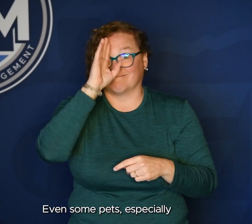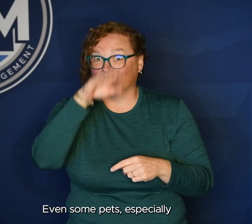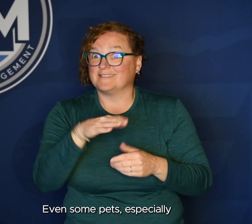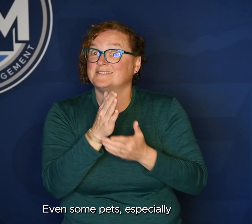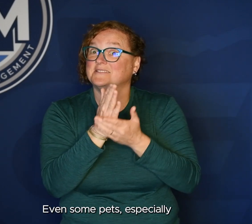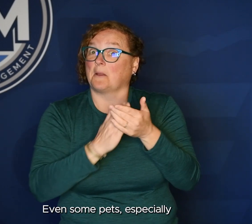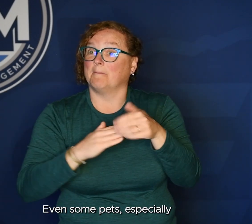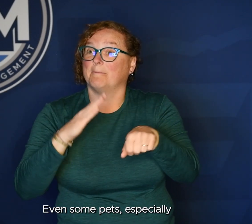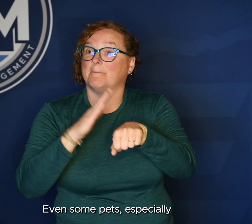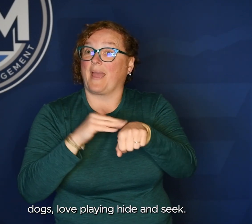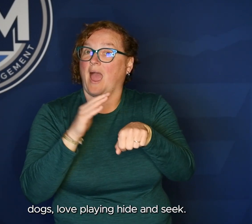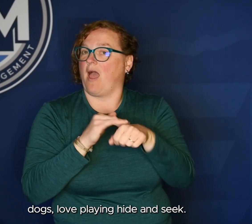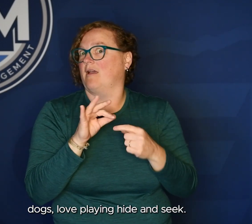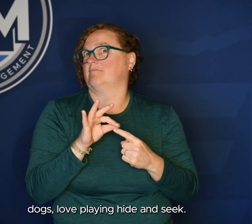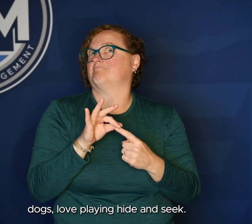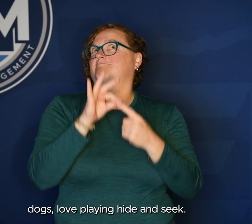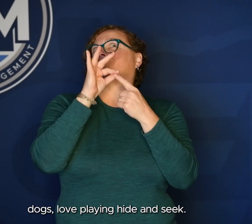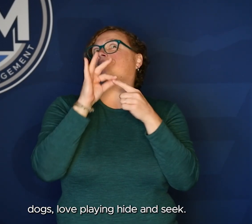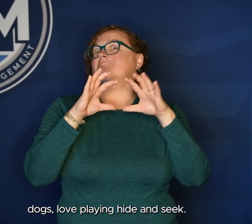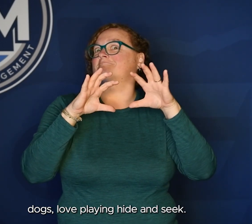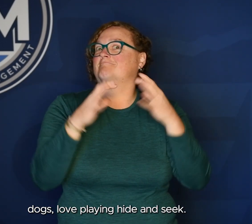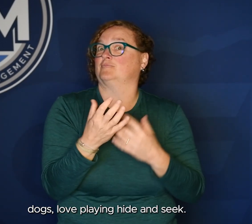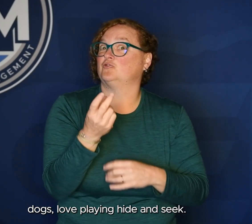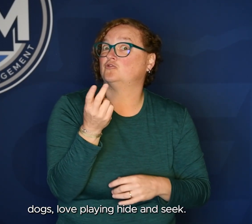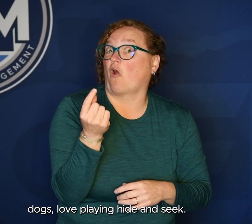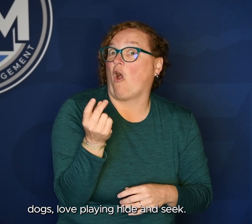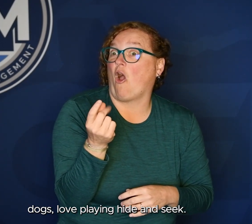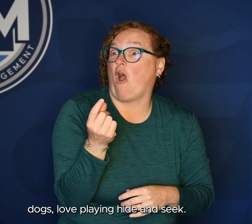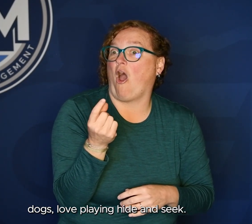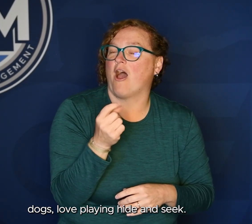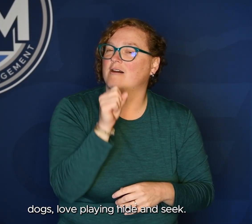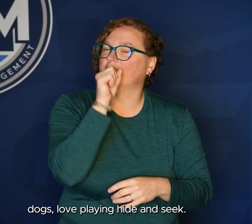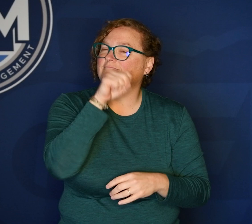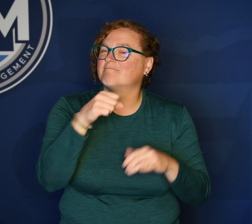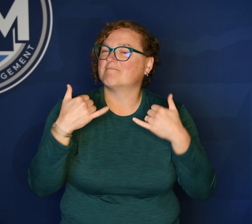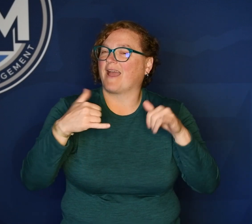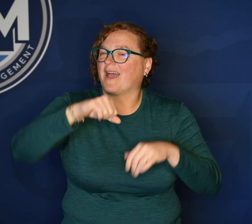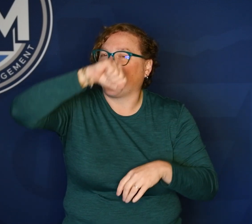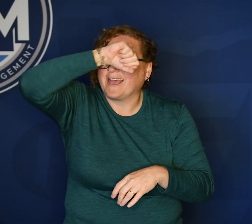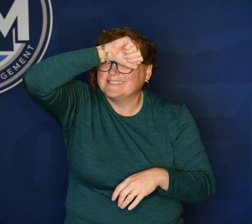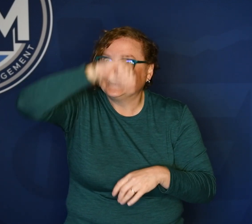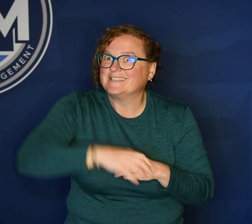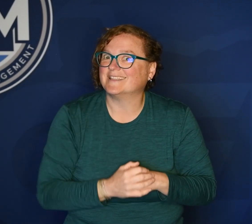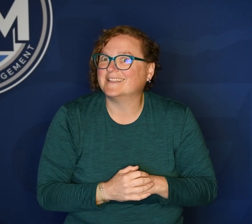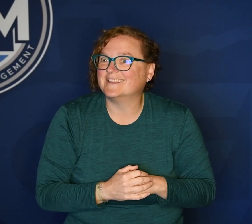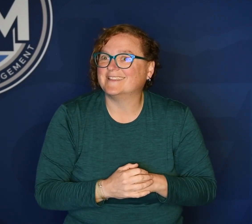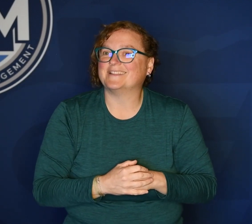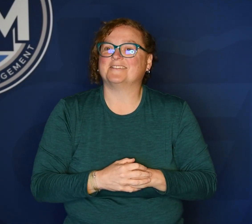Even some pets, especially dogs, love playing hide and seek.